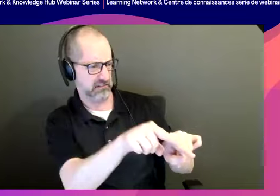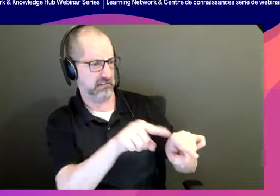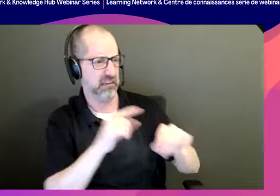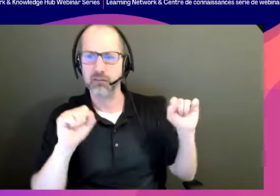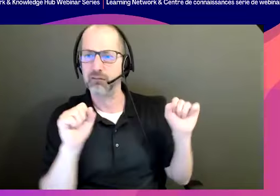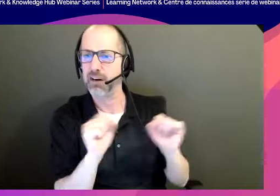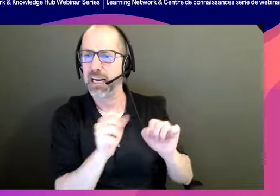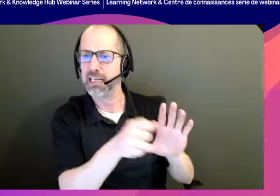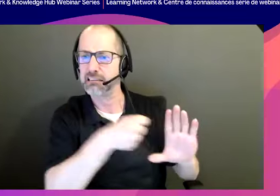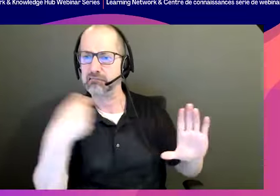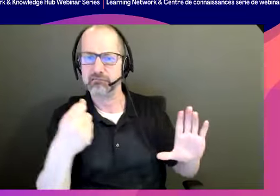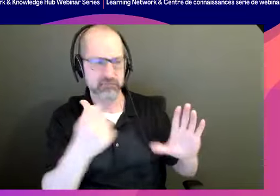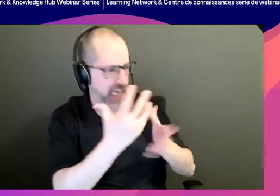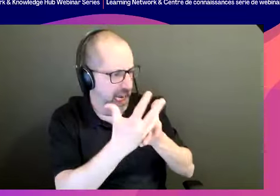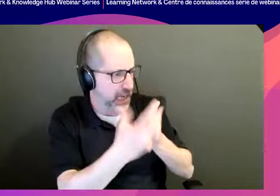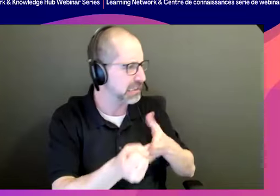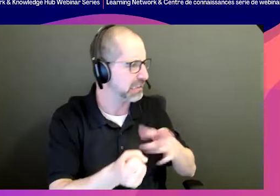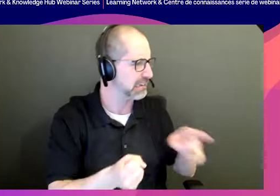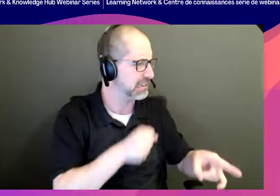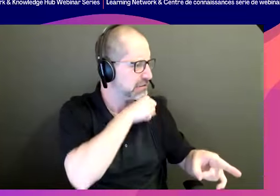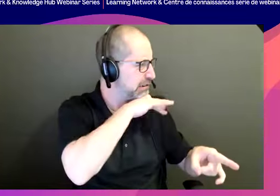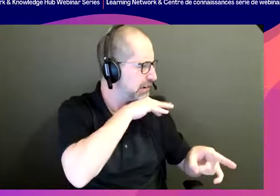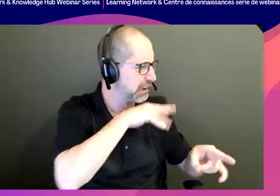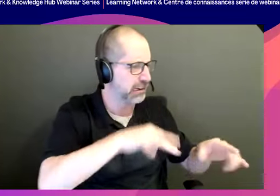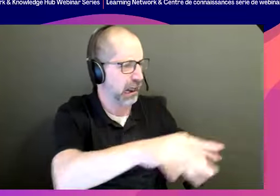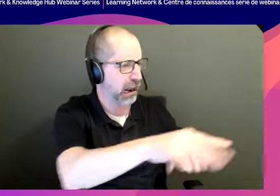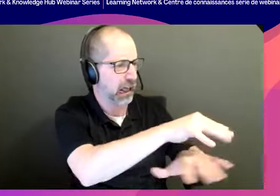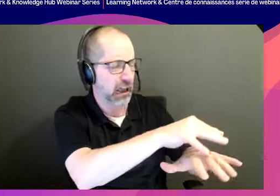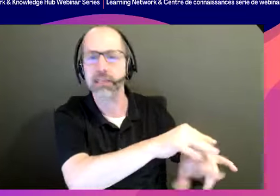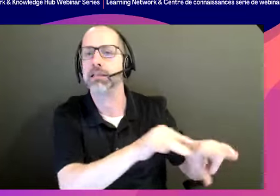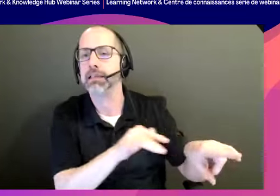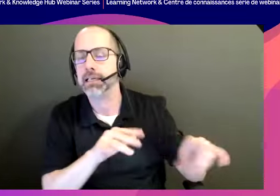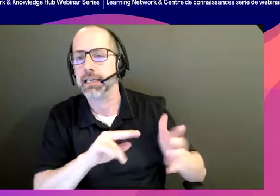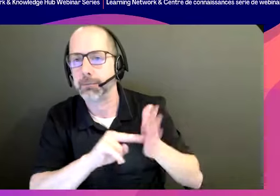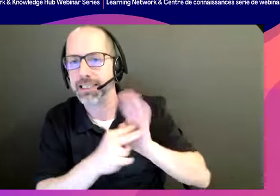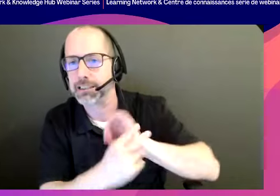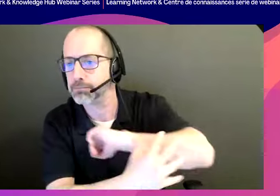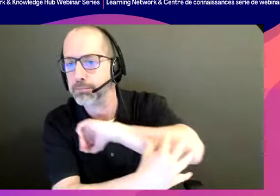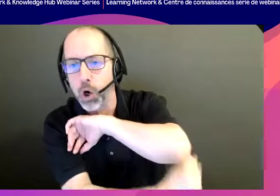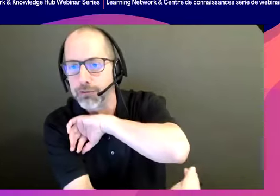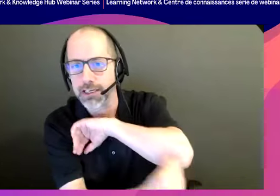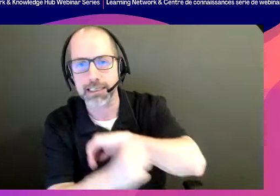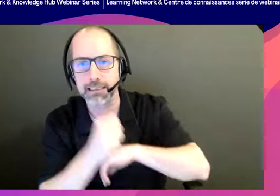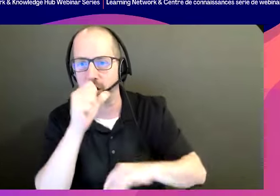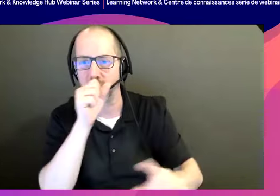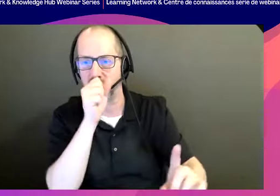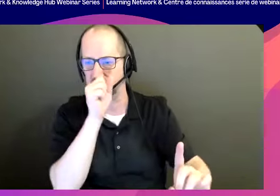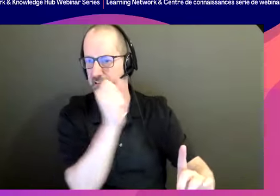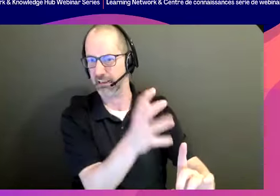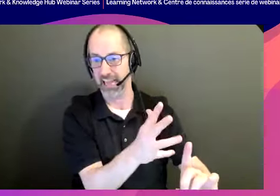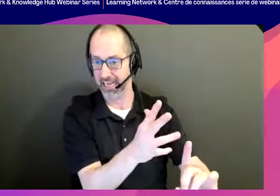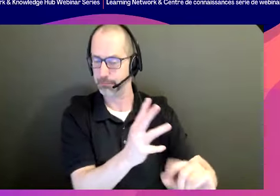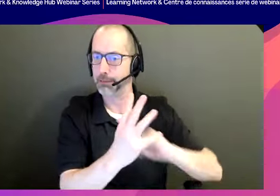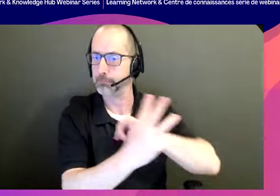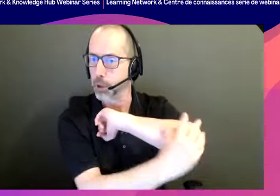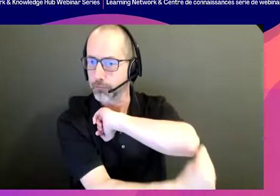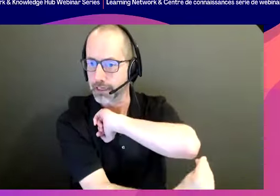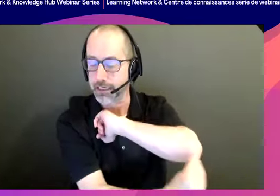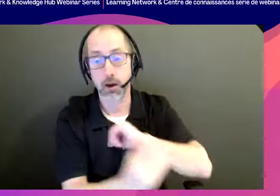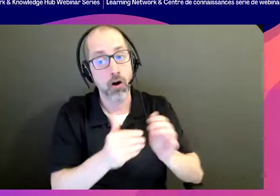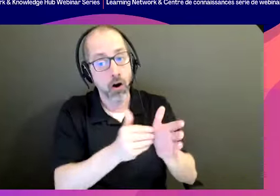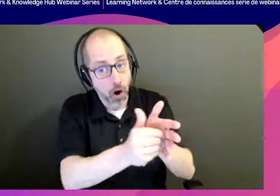means poverty, not neglect. So often these families are judged, families